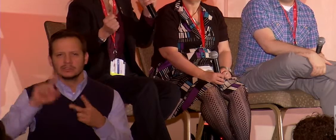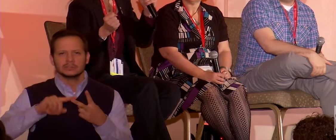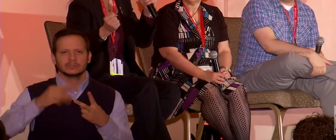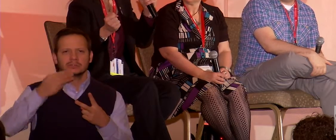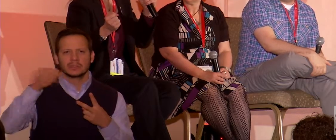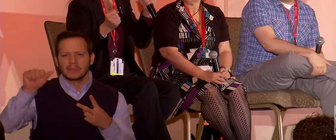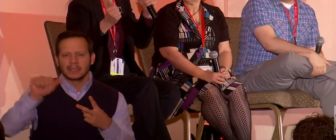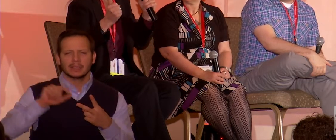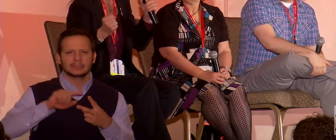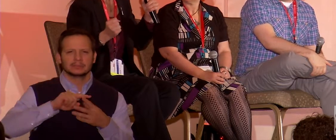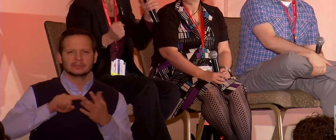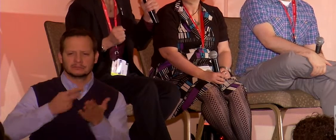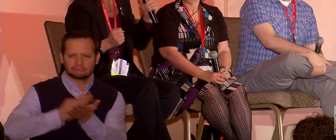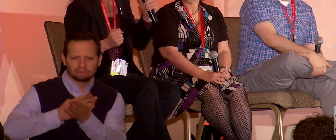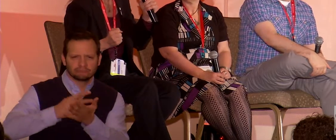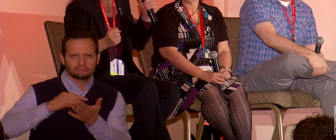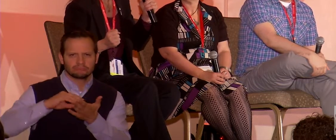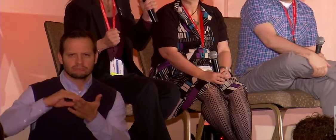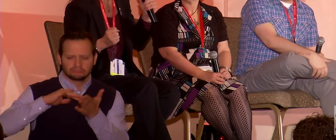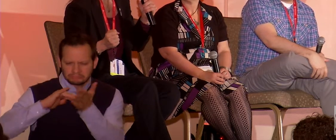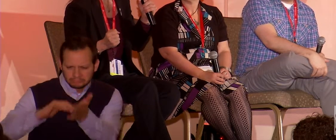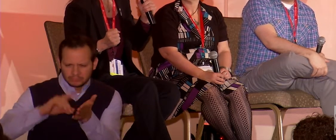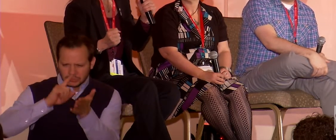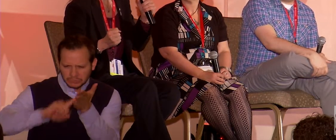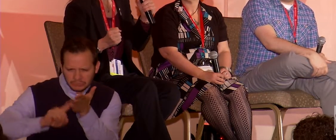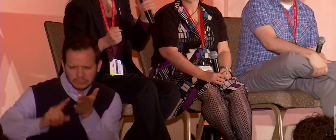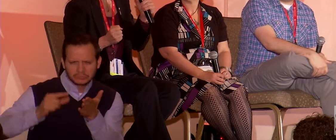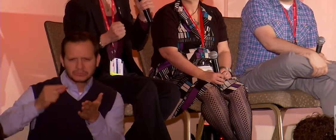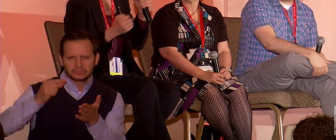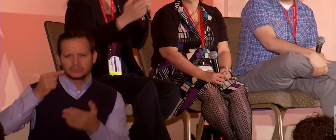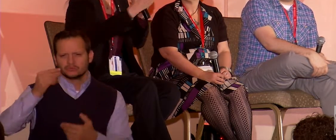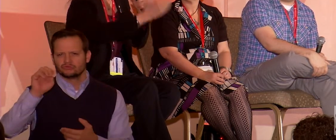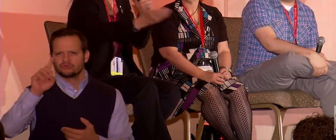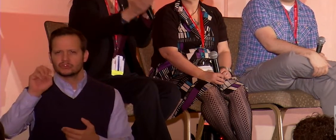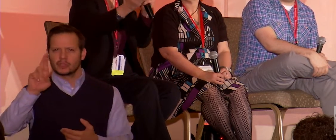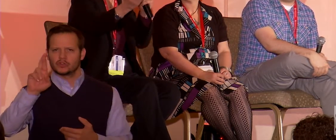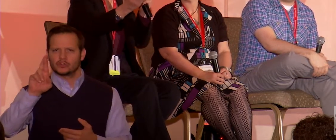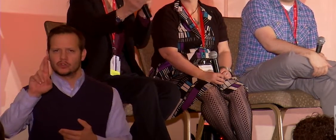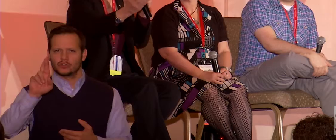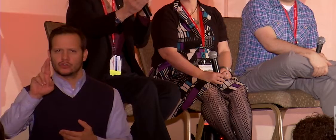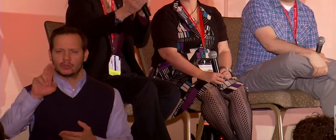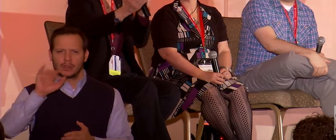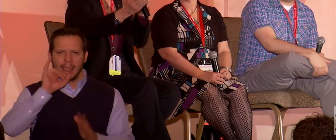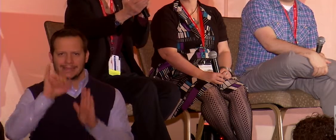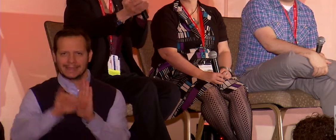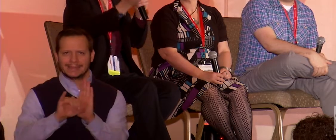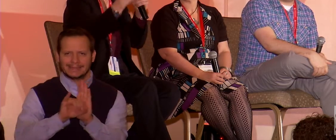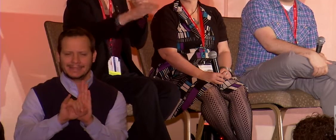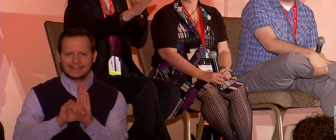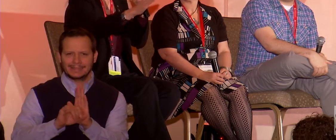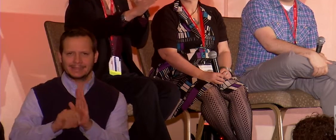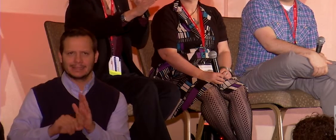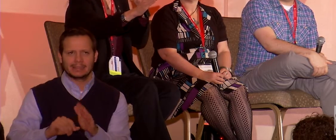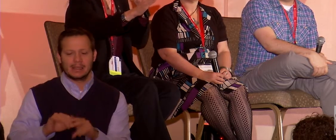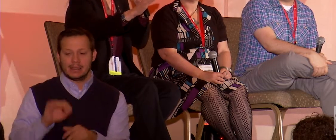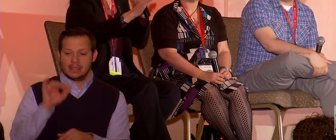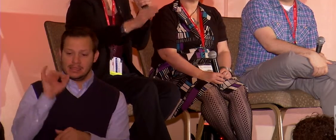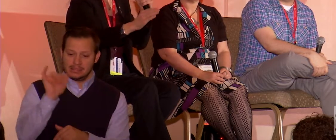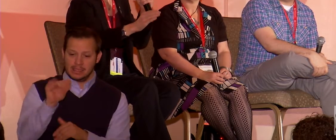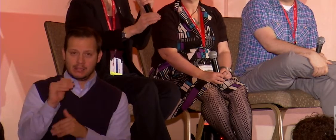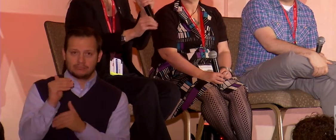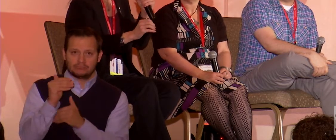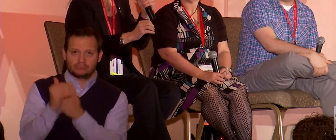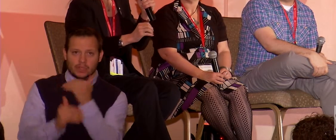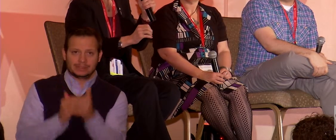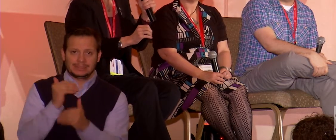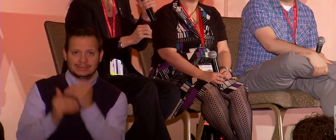know, thinking about every aspect of gender and gender identity. That's a process for the